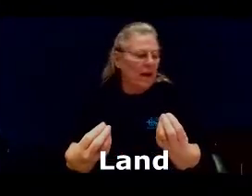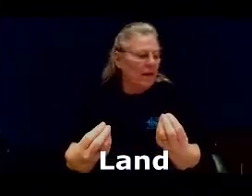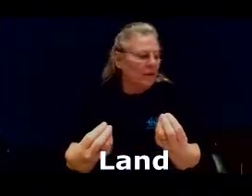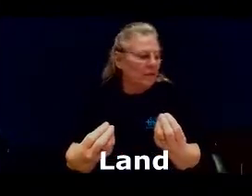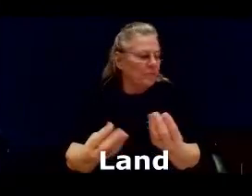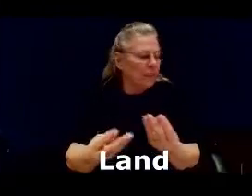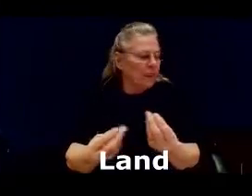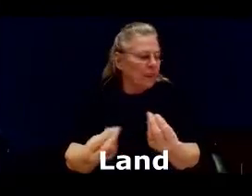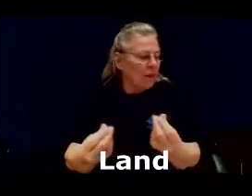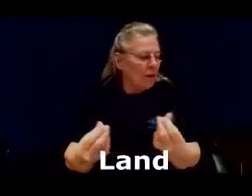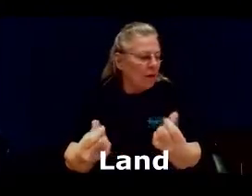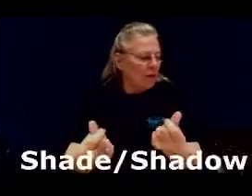land.